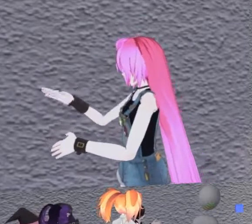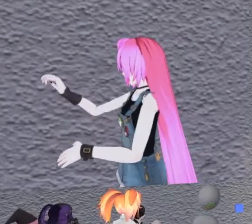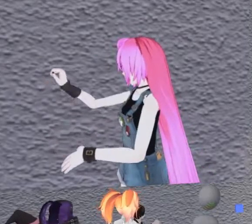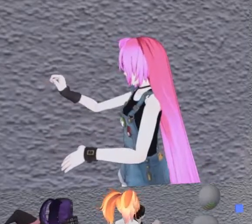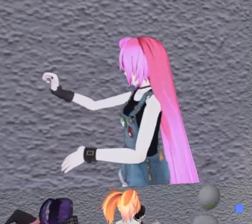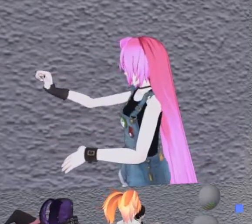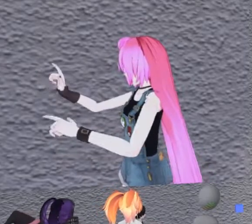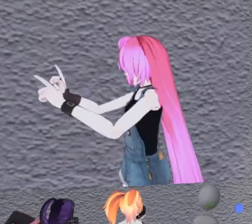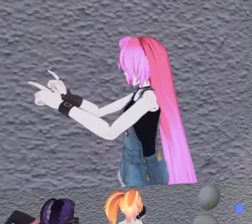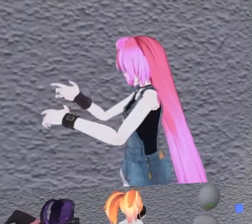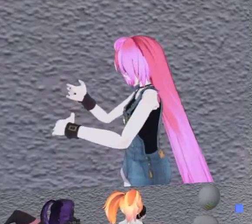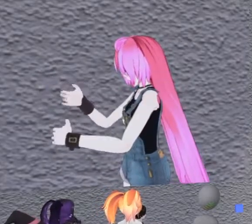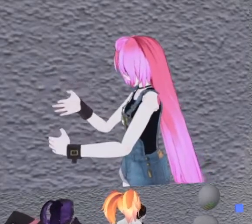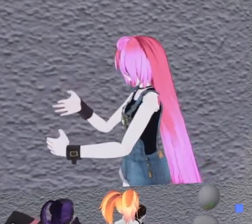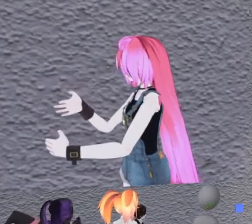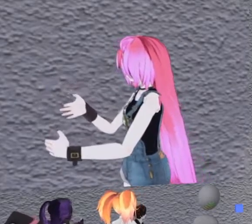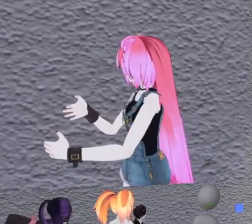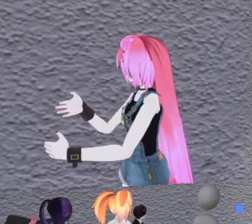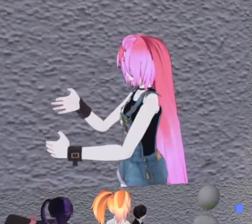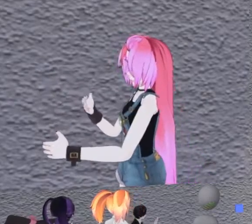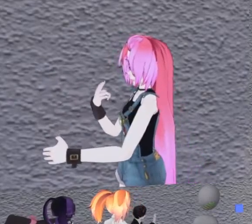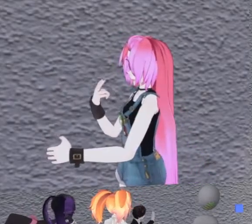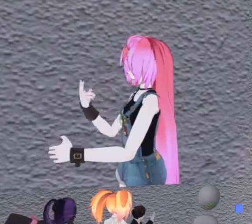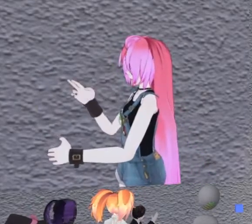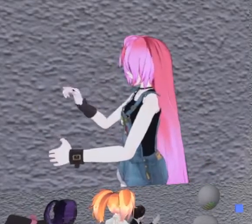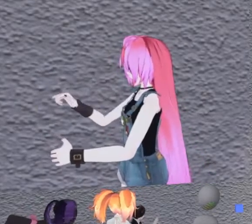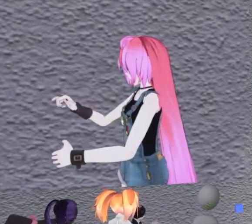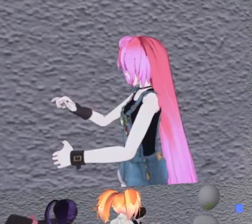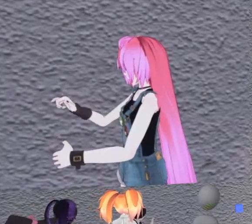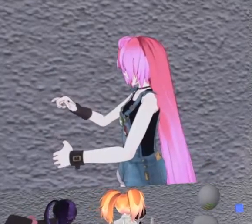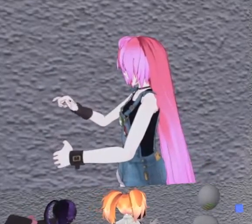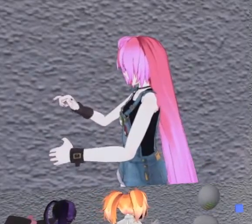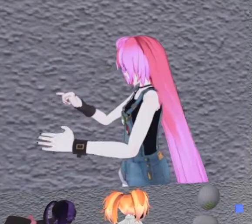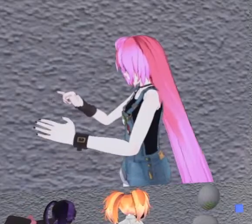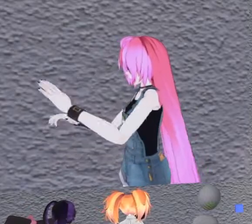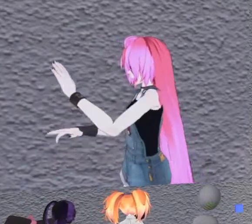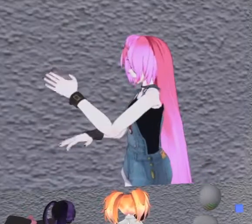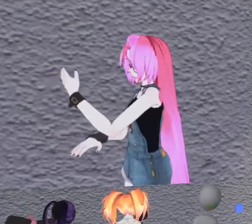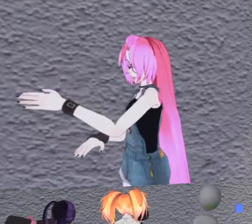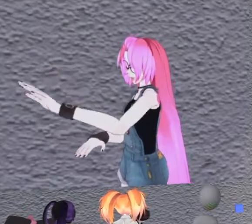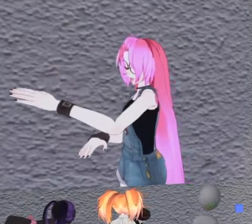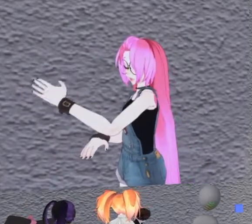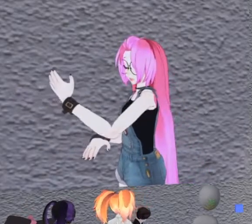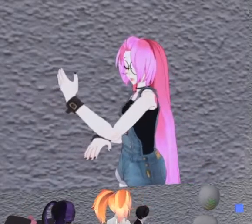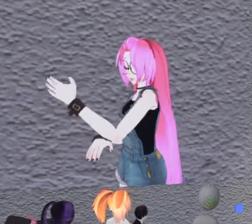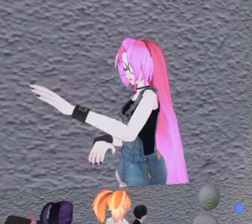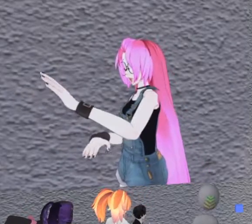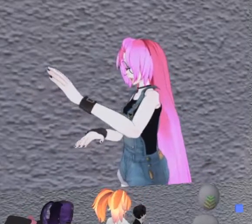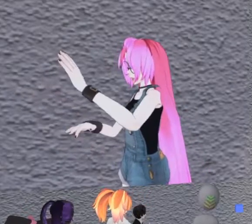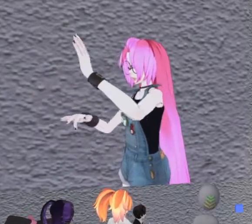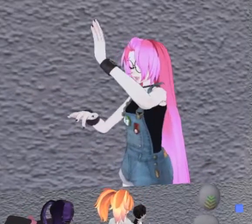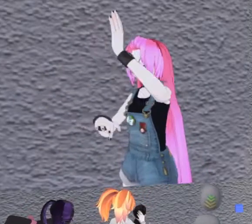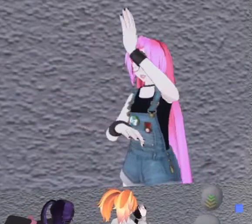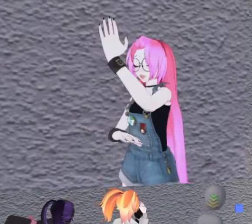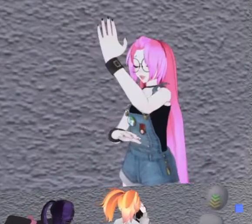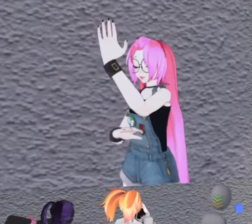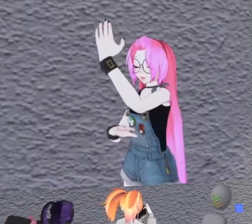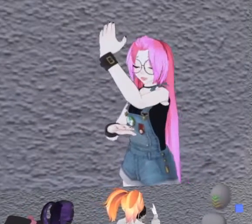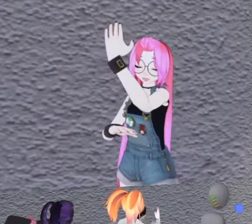Like a saw, like you're sawing wood. I've seen that. Yeah, I've seen that because this is tree. This is